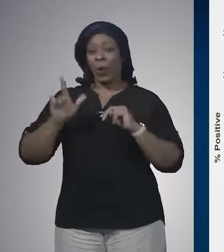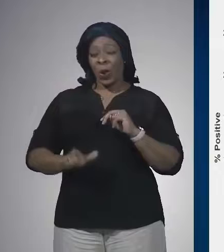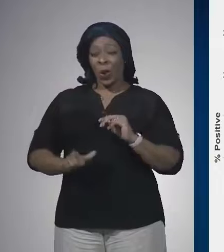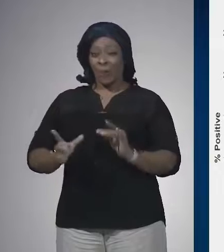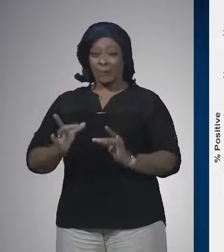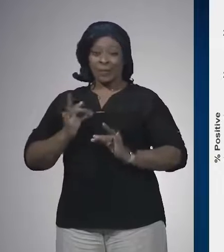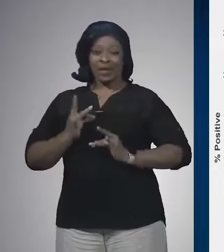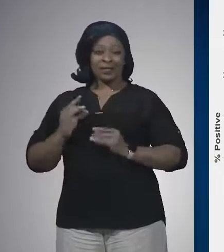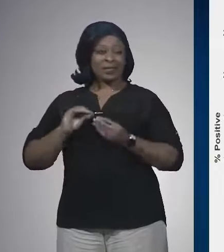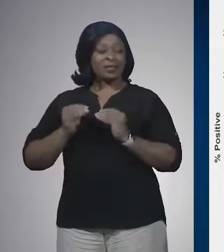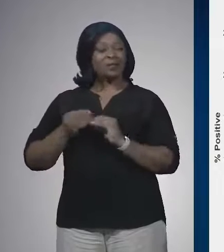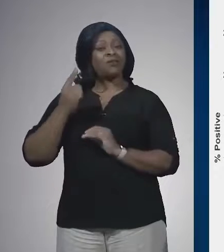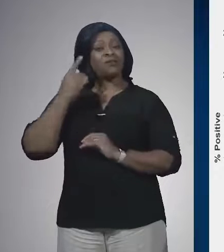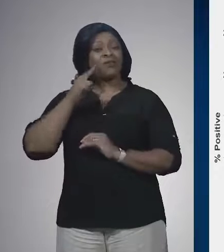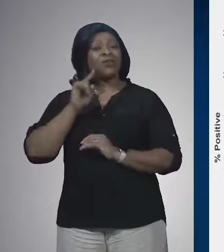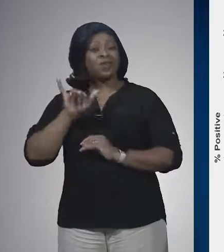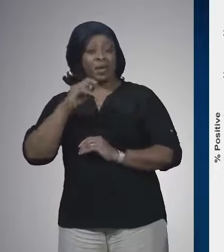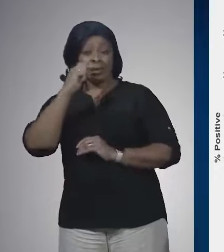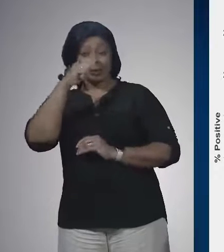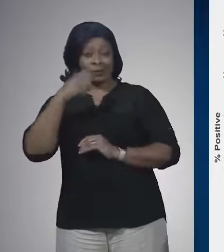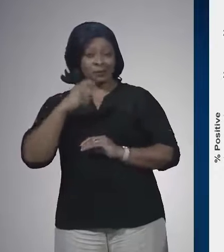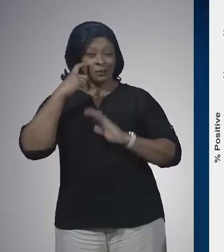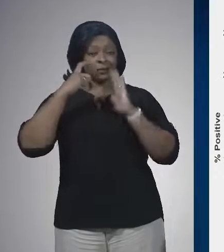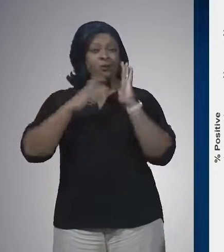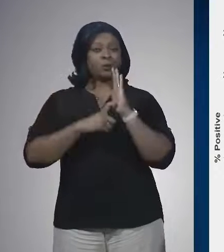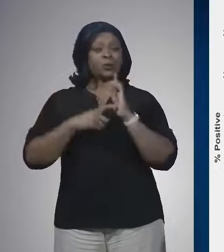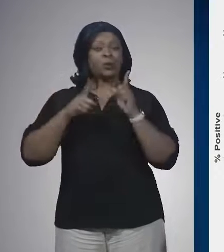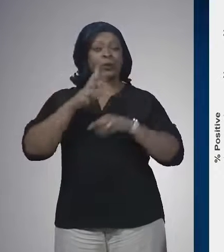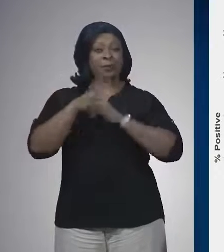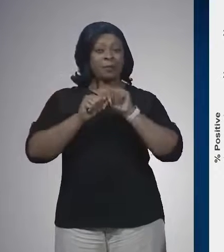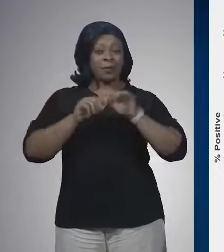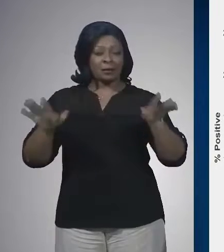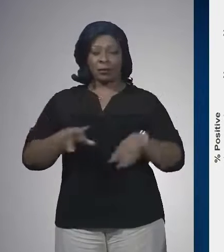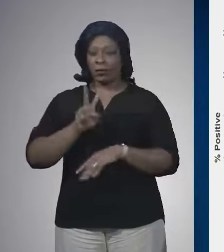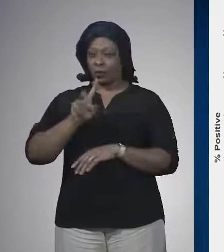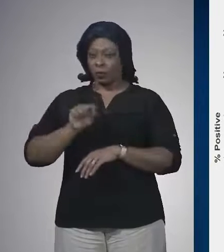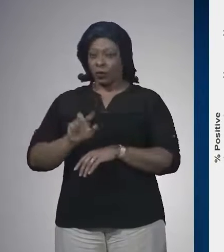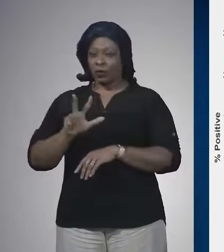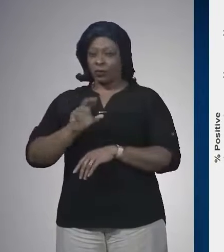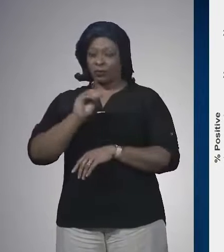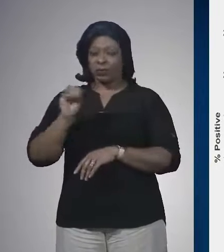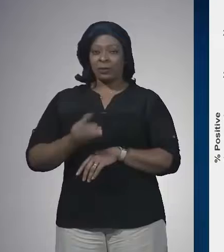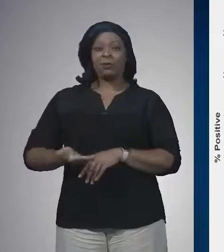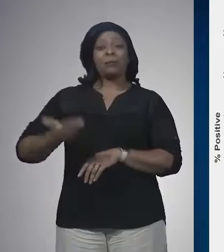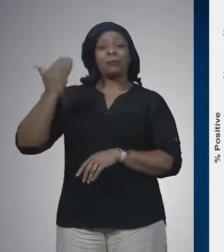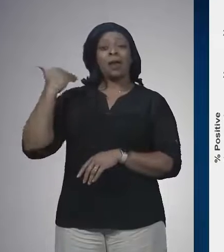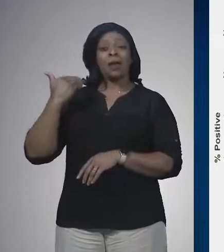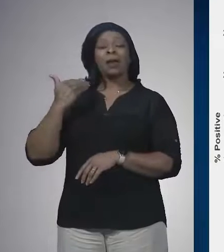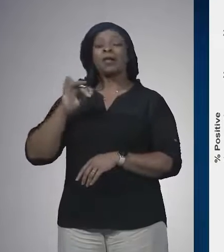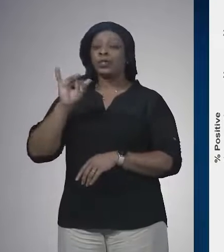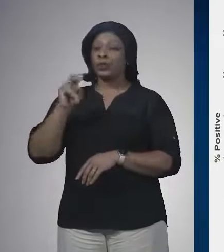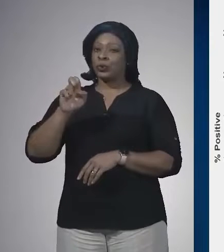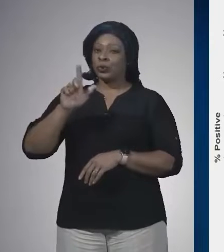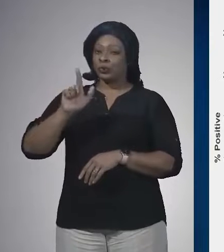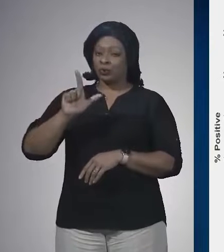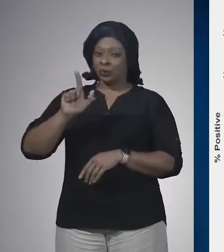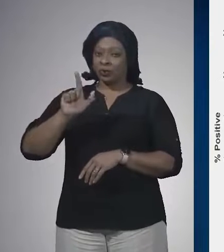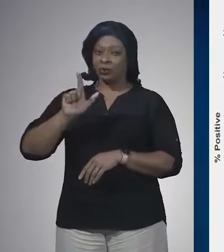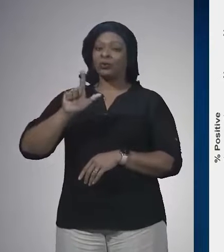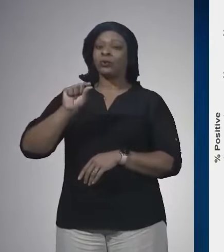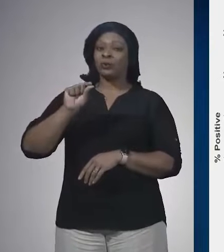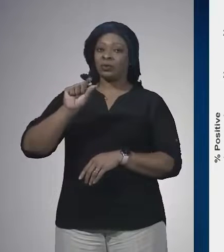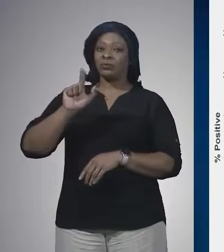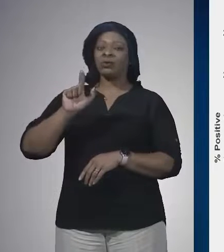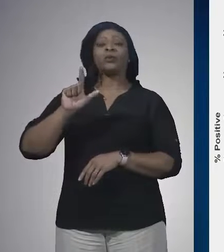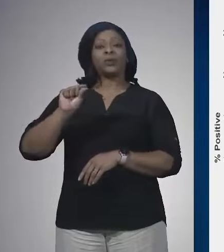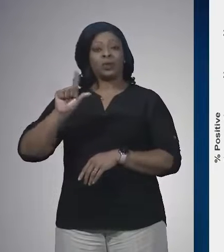positivity rate for tests we have seen during the pandemic was 2.3% back on June 21st, 2021, so